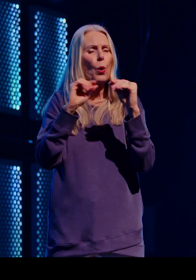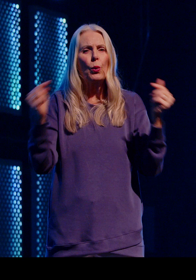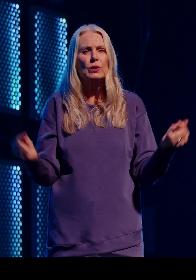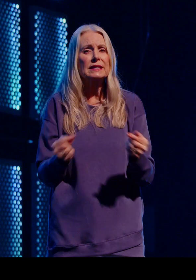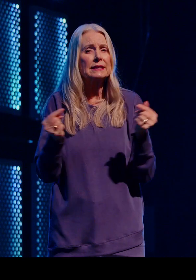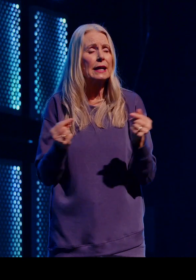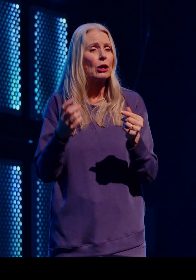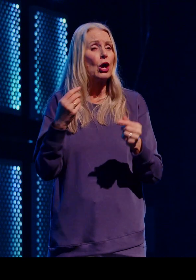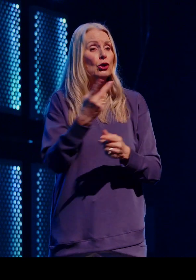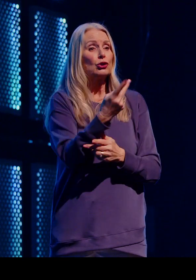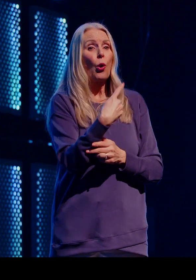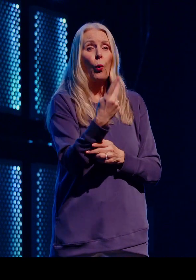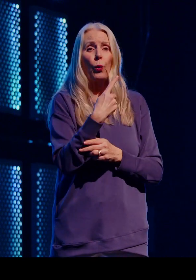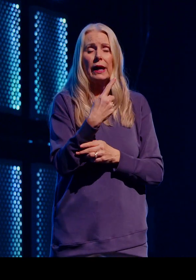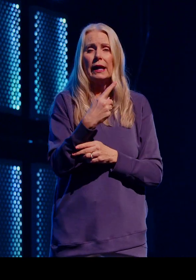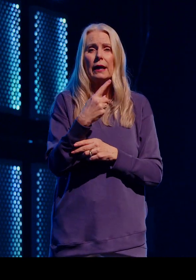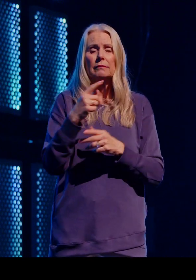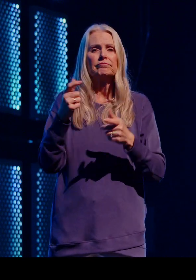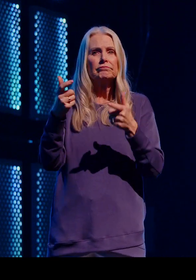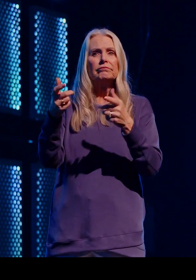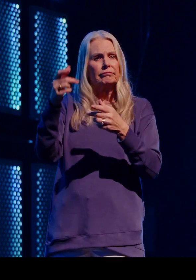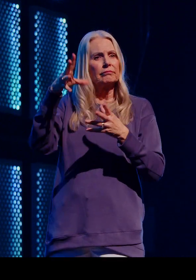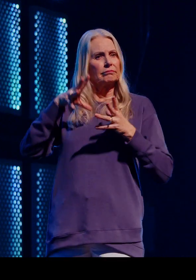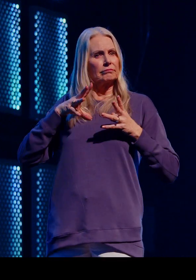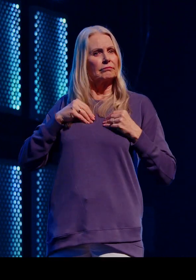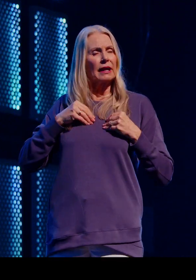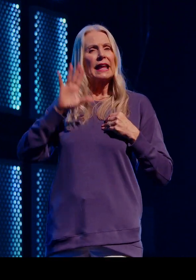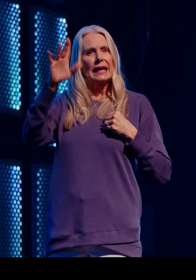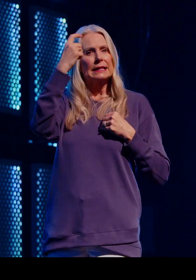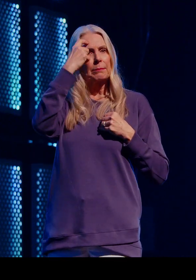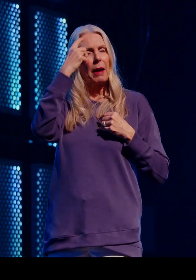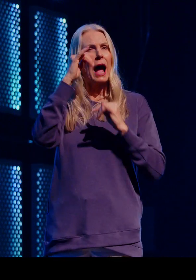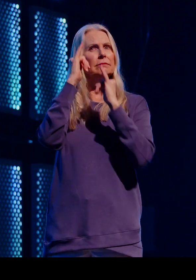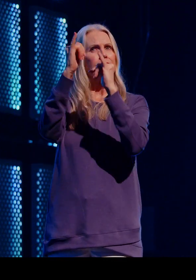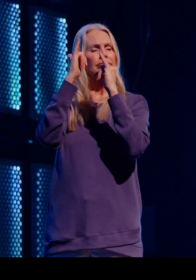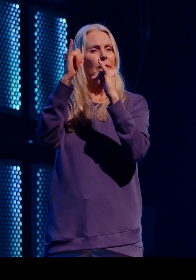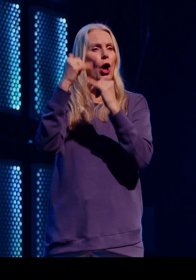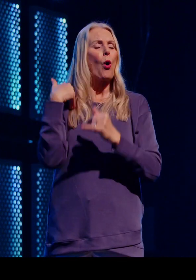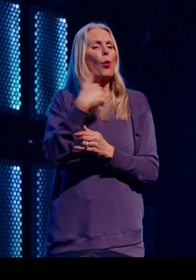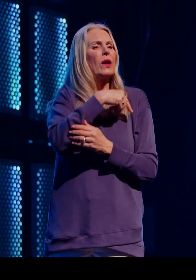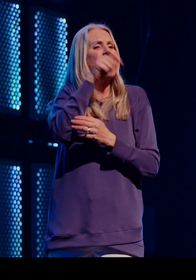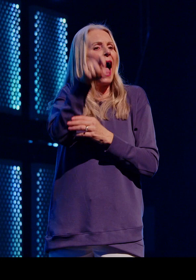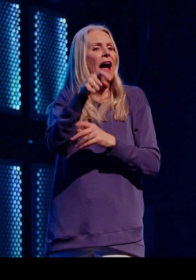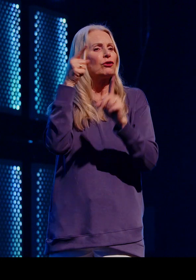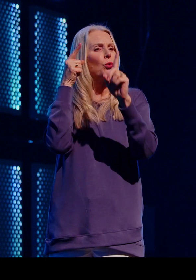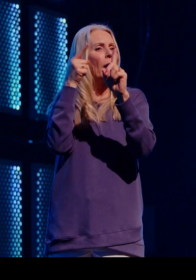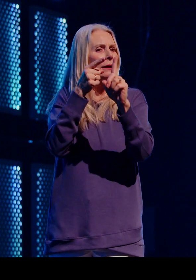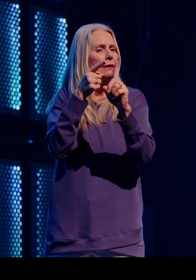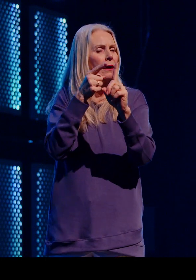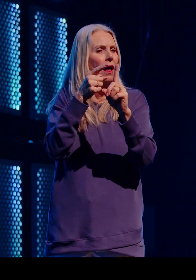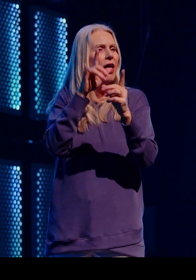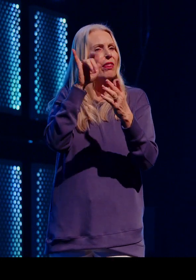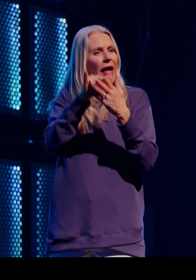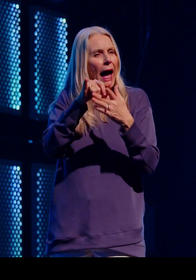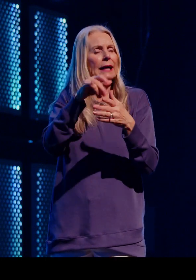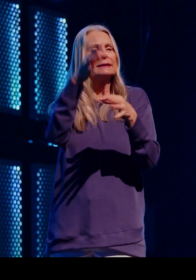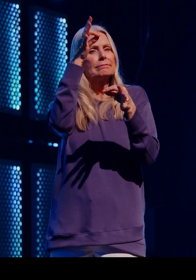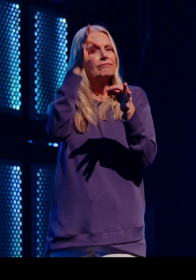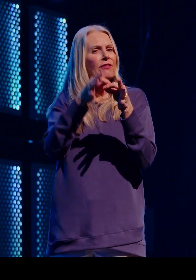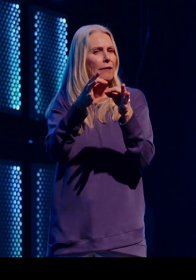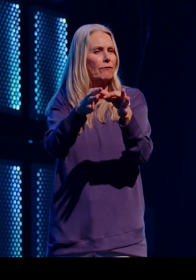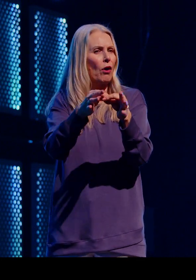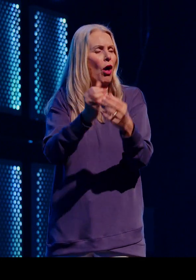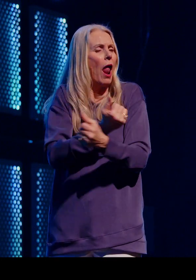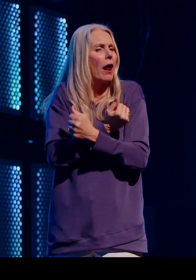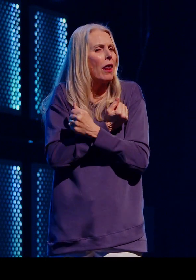on his mindset, we must aim at the same kind of mindset of being faithful as Jesus was, faithful to love